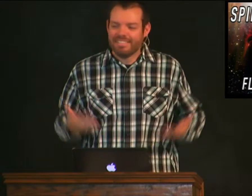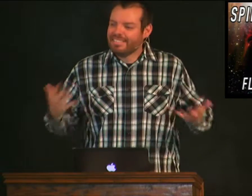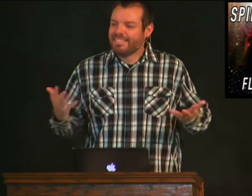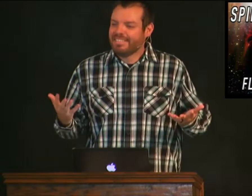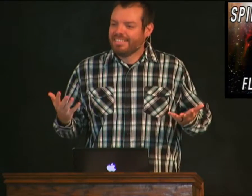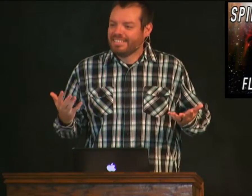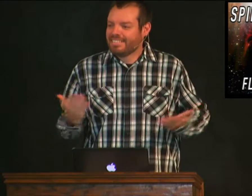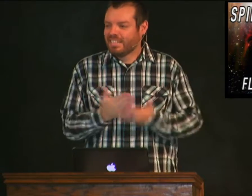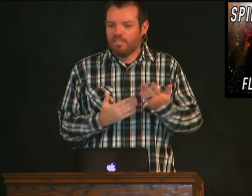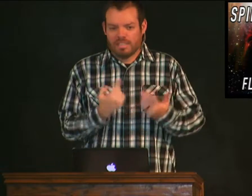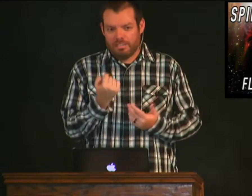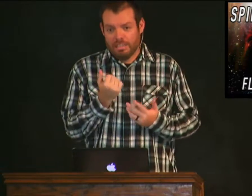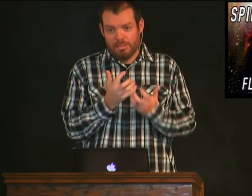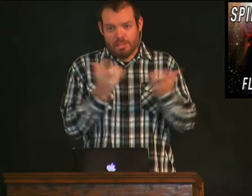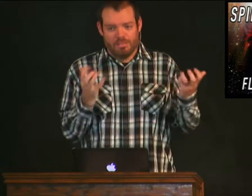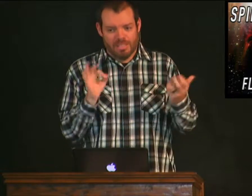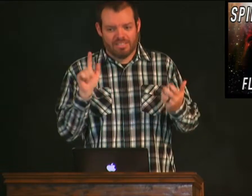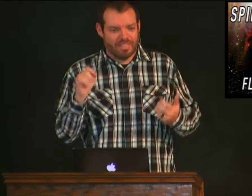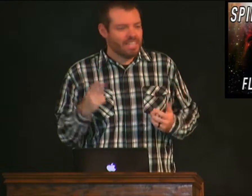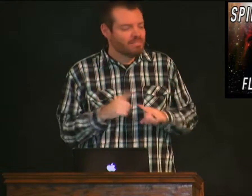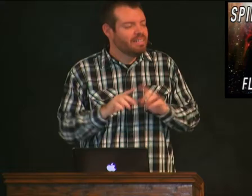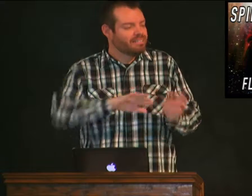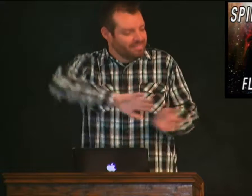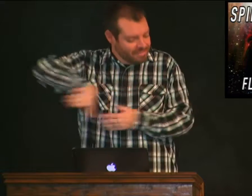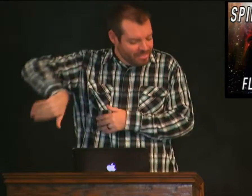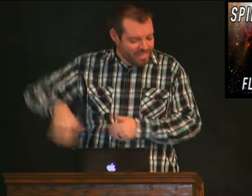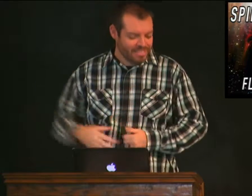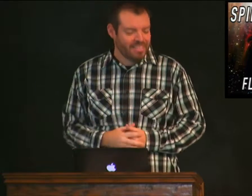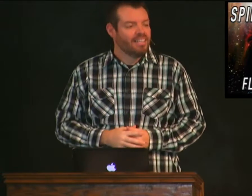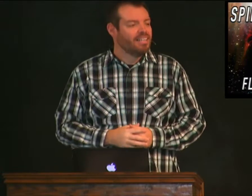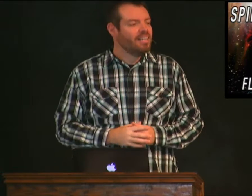Yeah. Some of us have a little bit too much flesh,